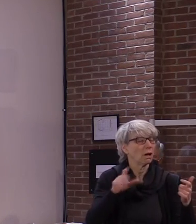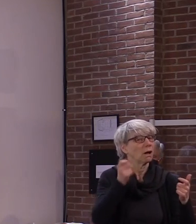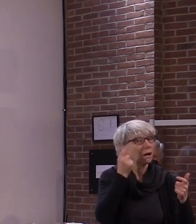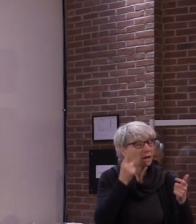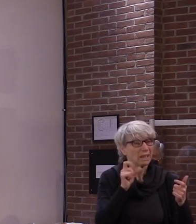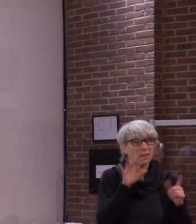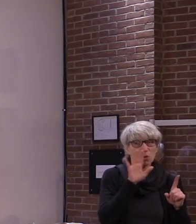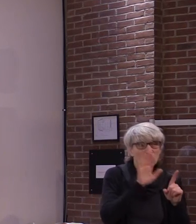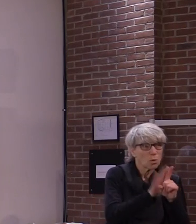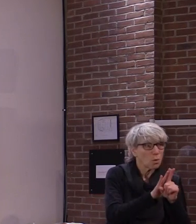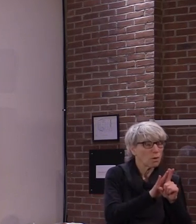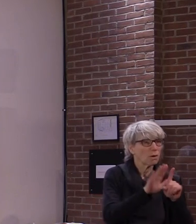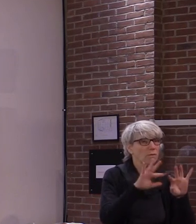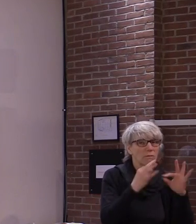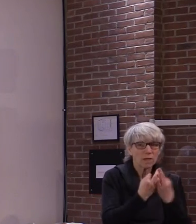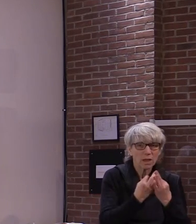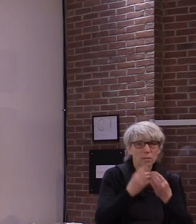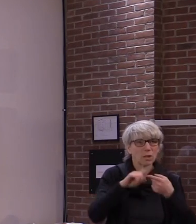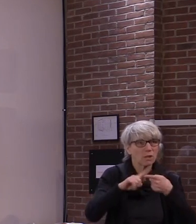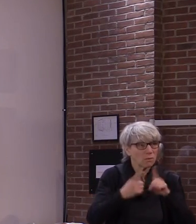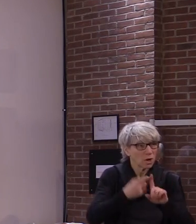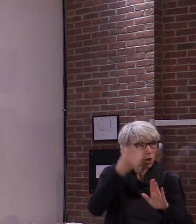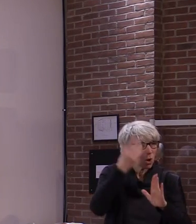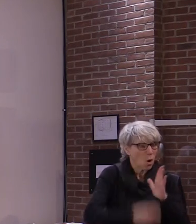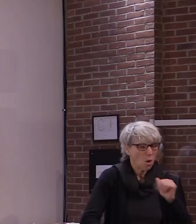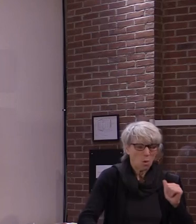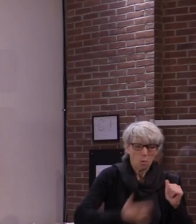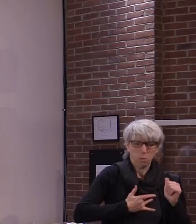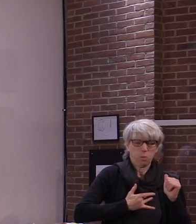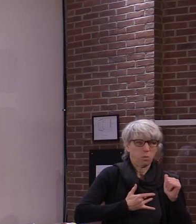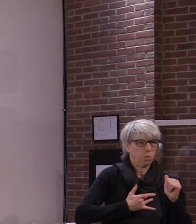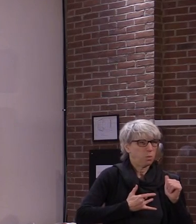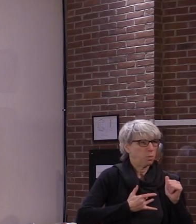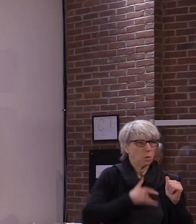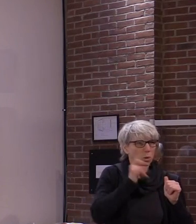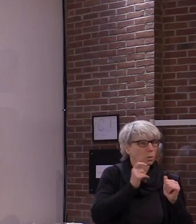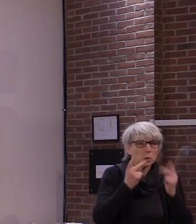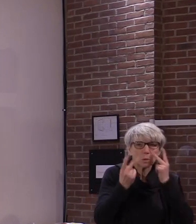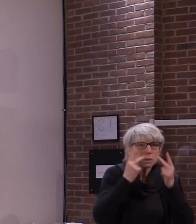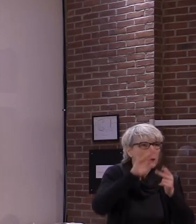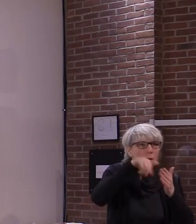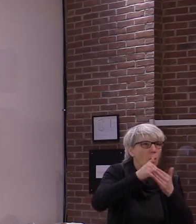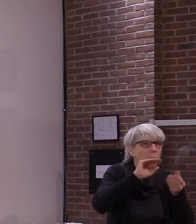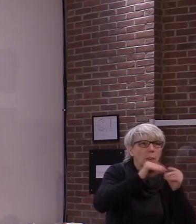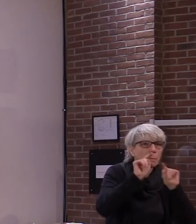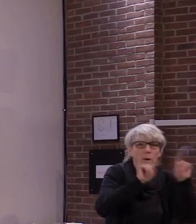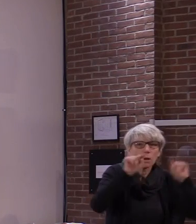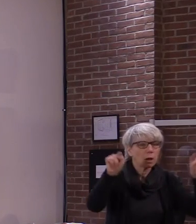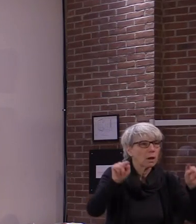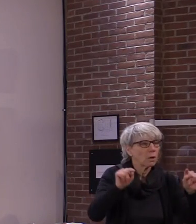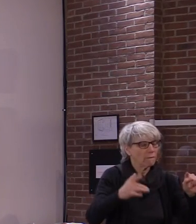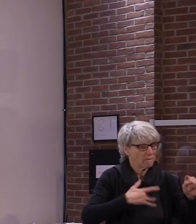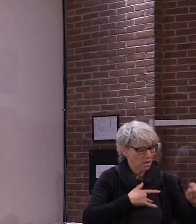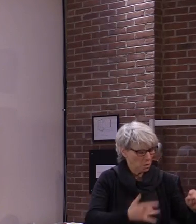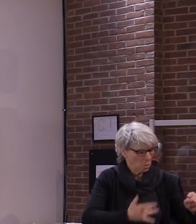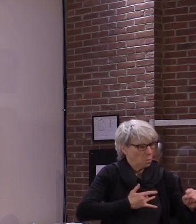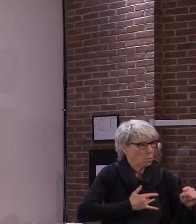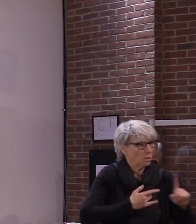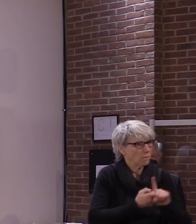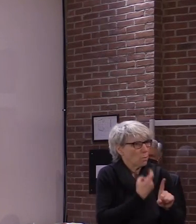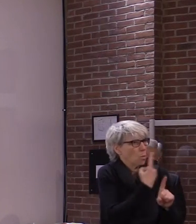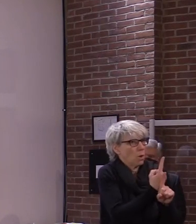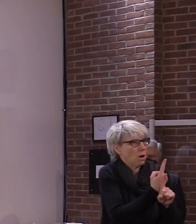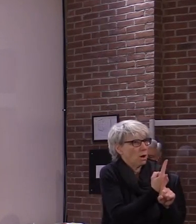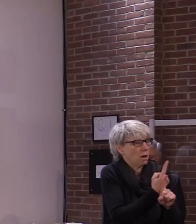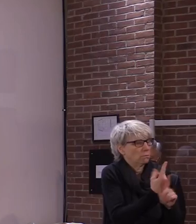the others over the past year, and each and every one who made up this terrible number. This is why we're here